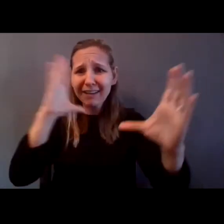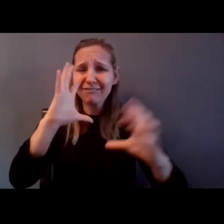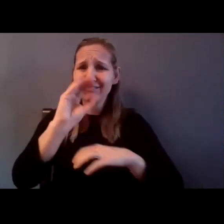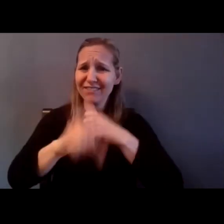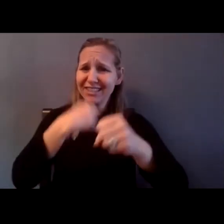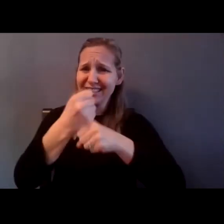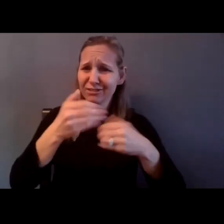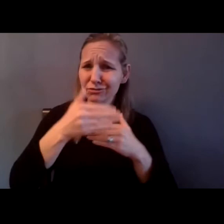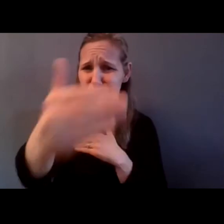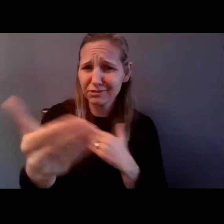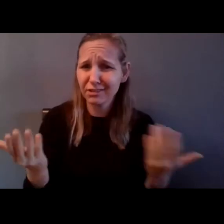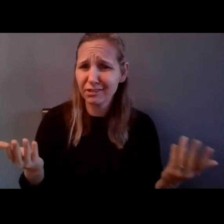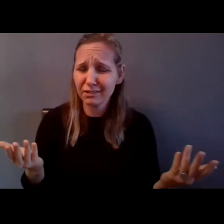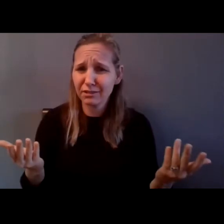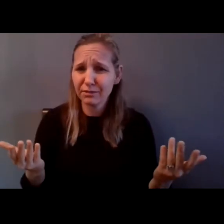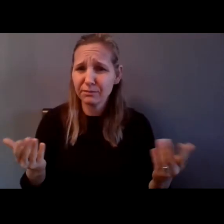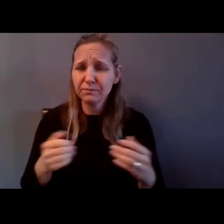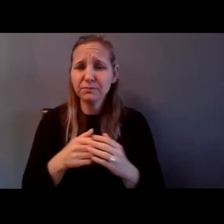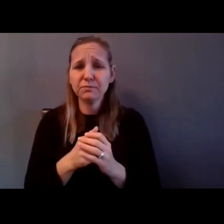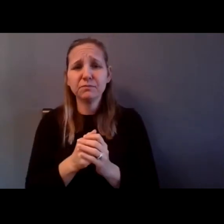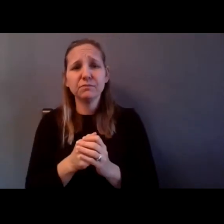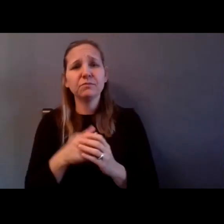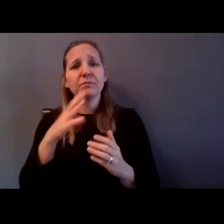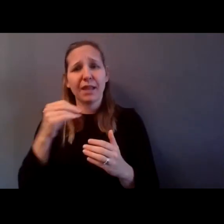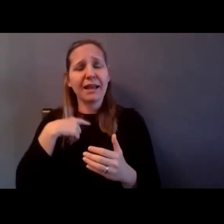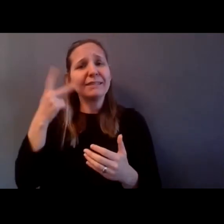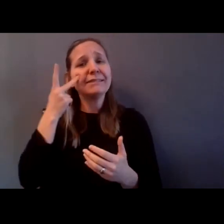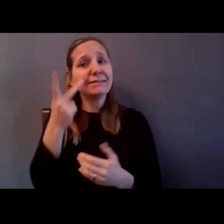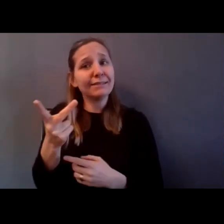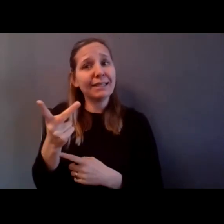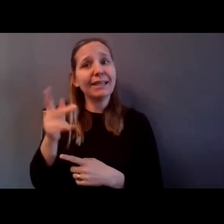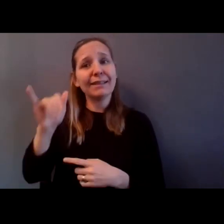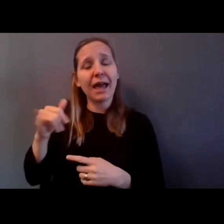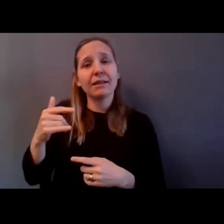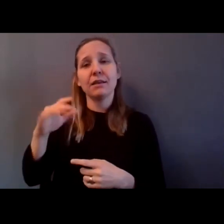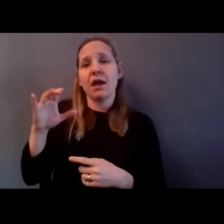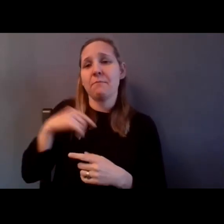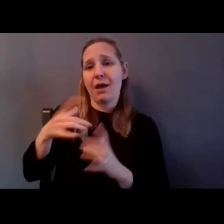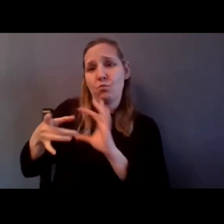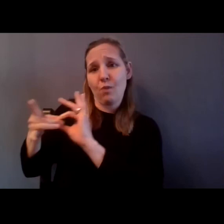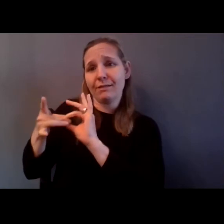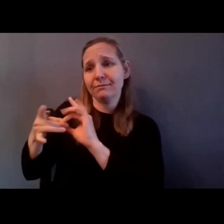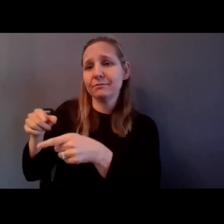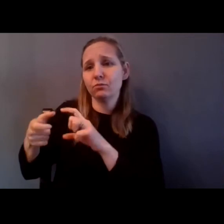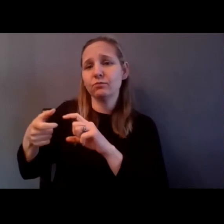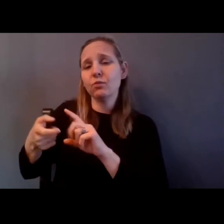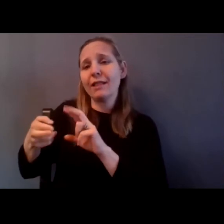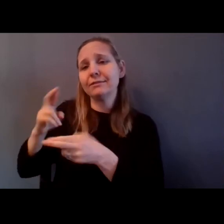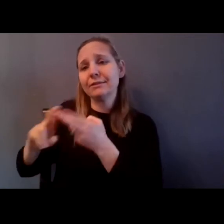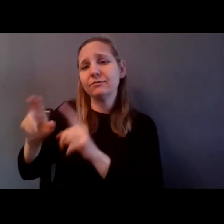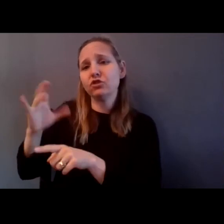I note that in the evolution, and the same as my relative, Chief Ian Campbell, that the